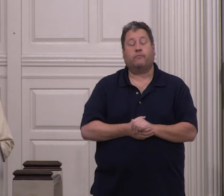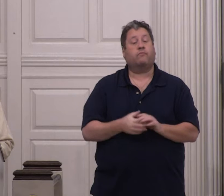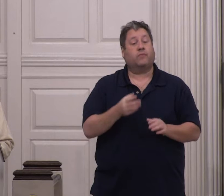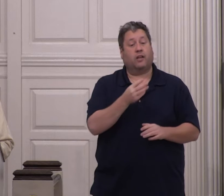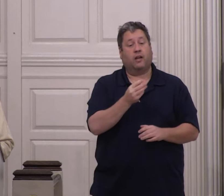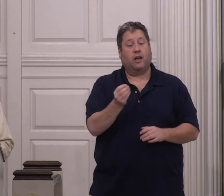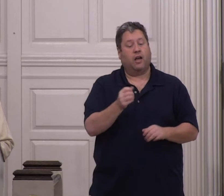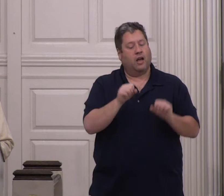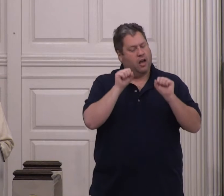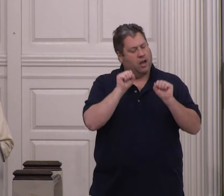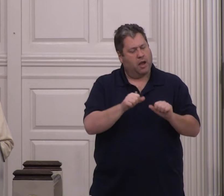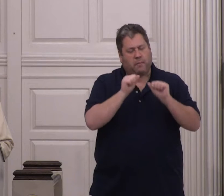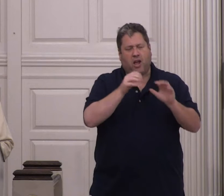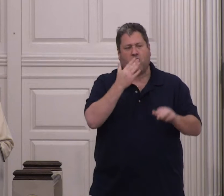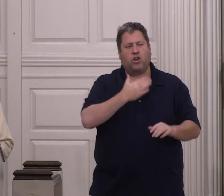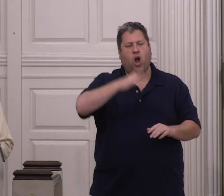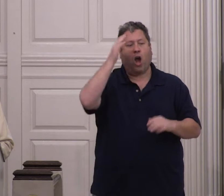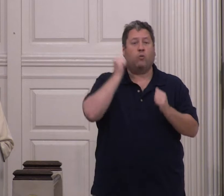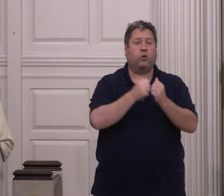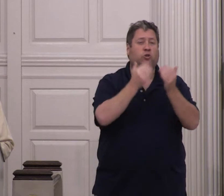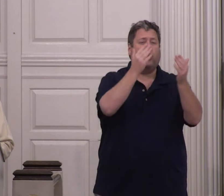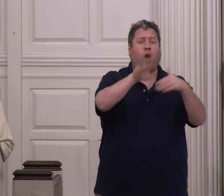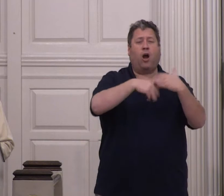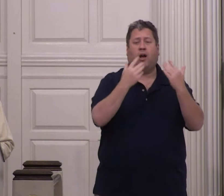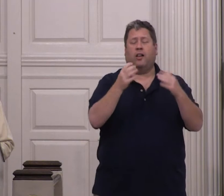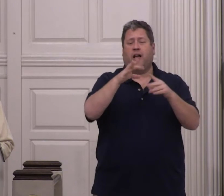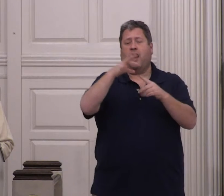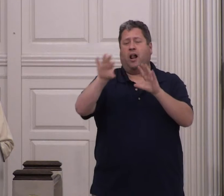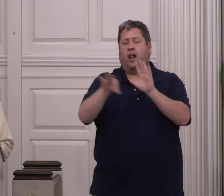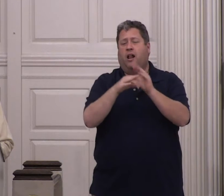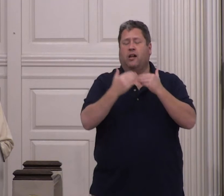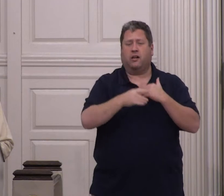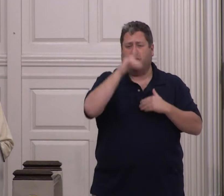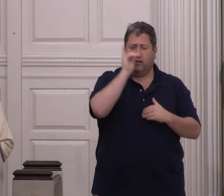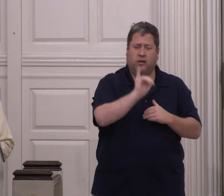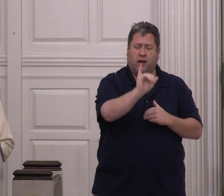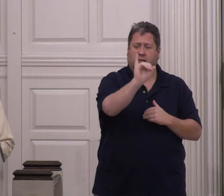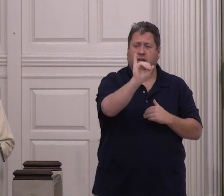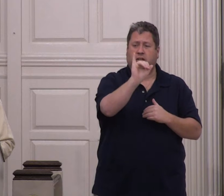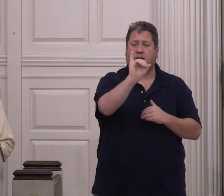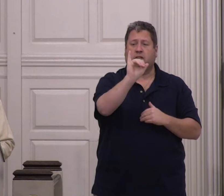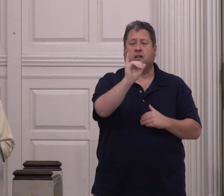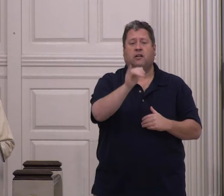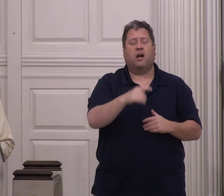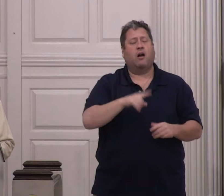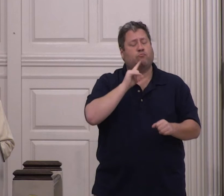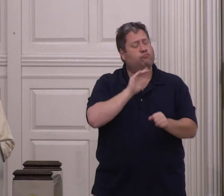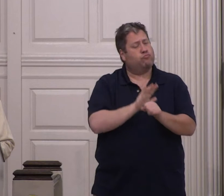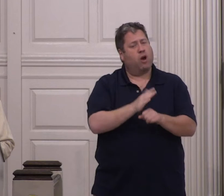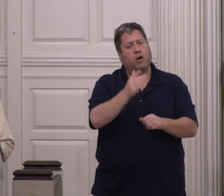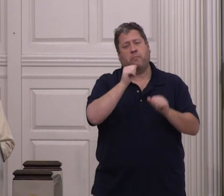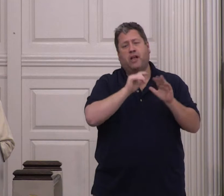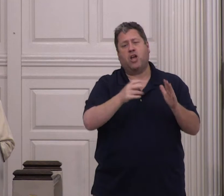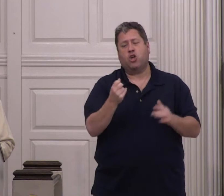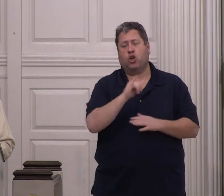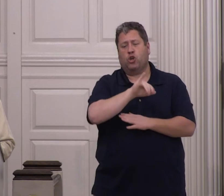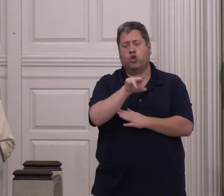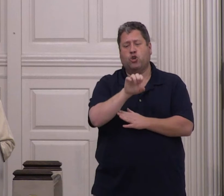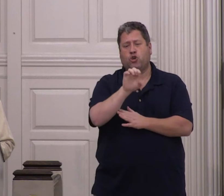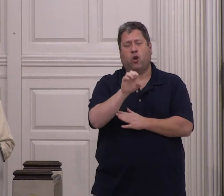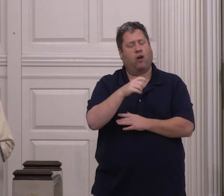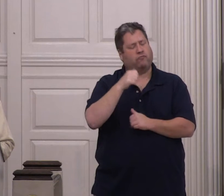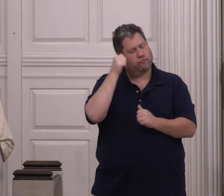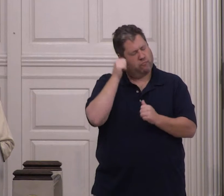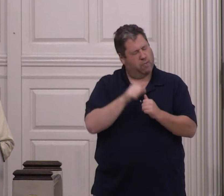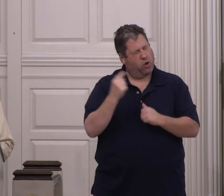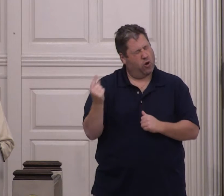and that I may bless God with you and all the elect throughout eternity. I promise you, O blessed Jude, to be